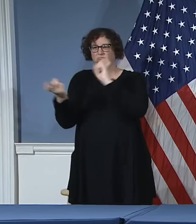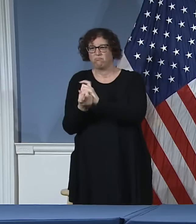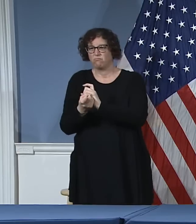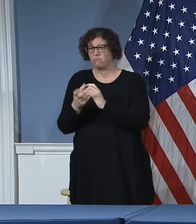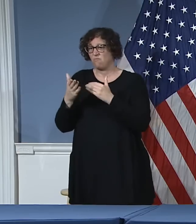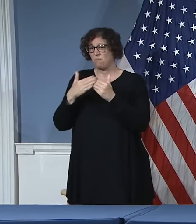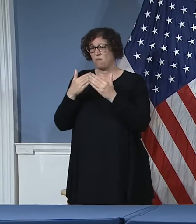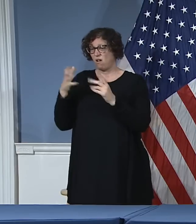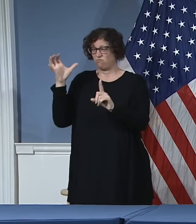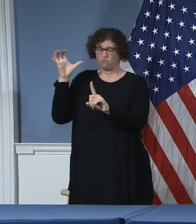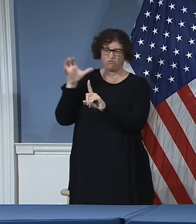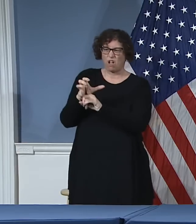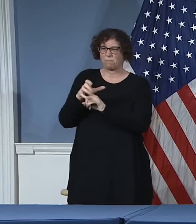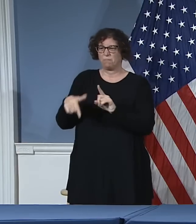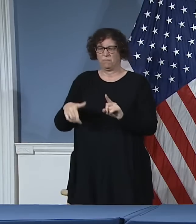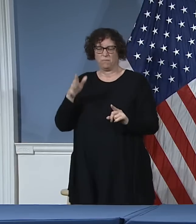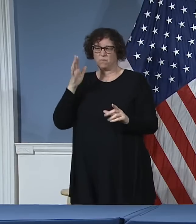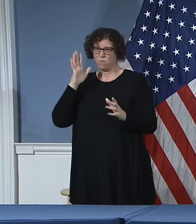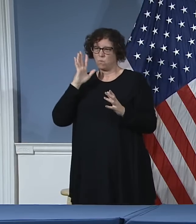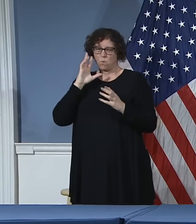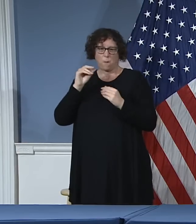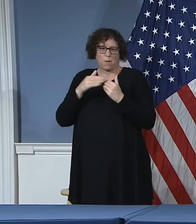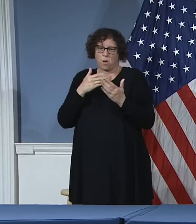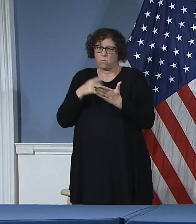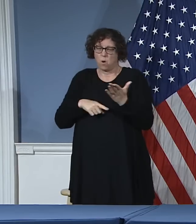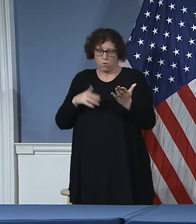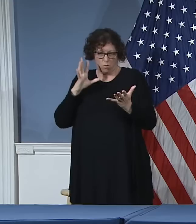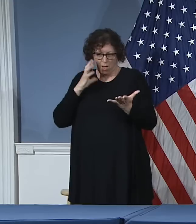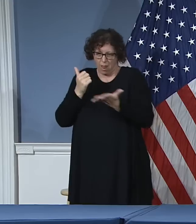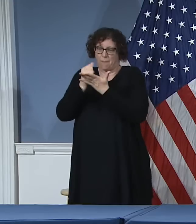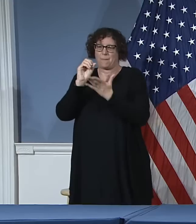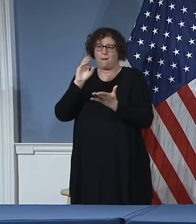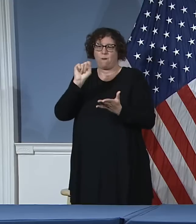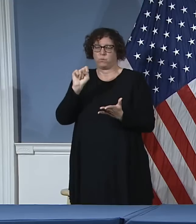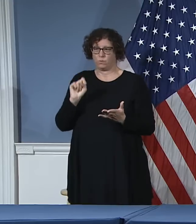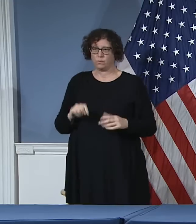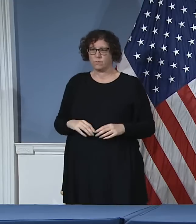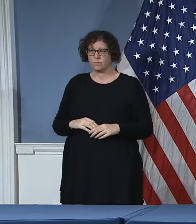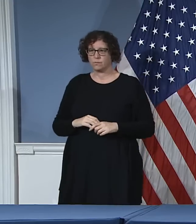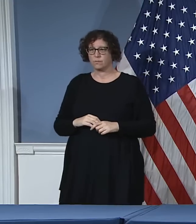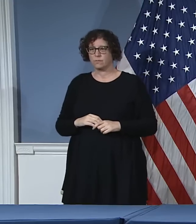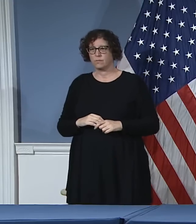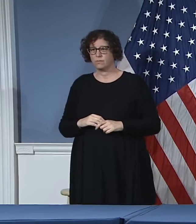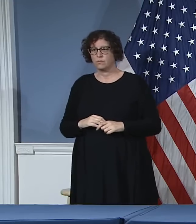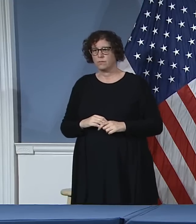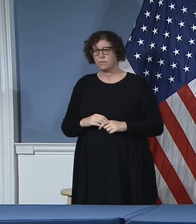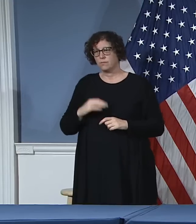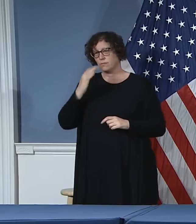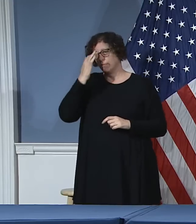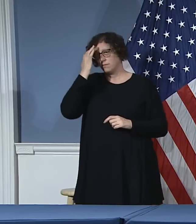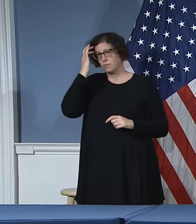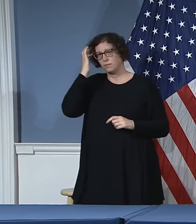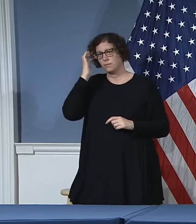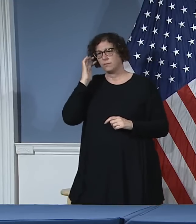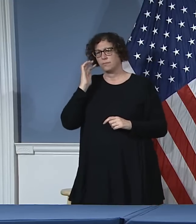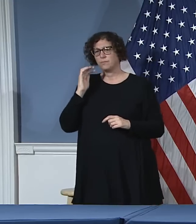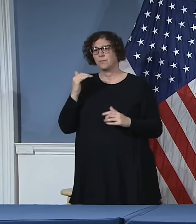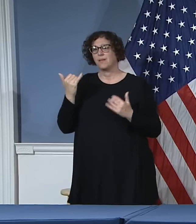have been absolutely strategically crucial, we didn't have it. And now we're at a point where we have